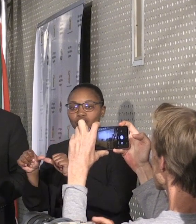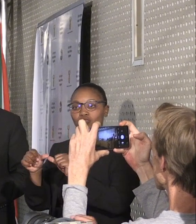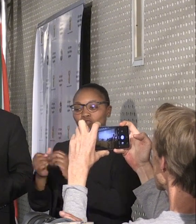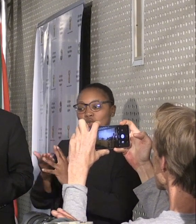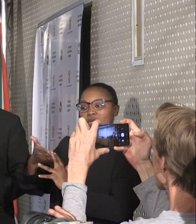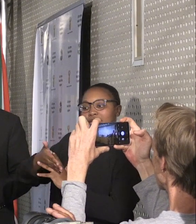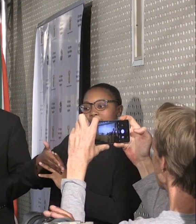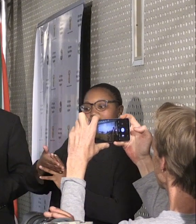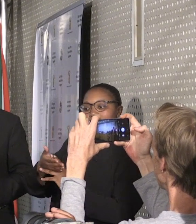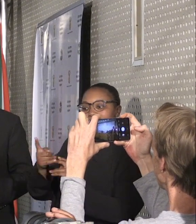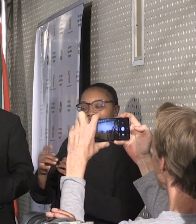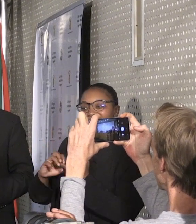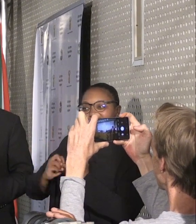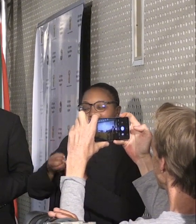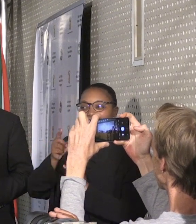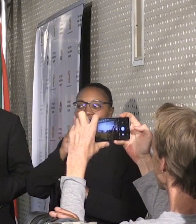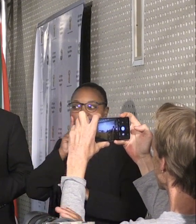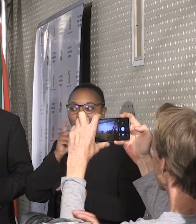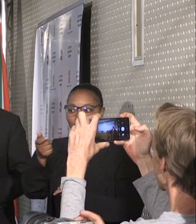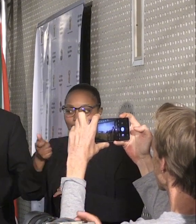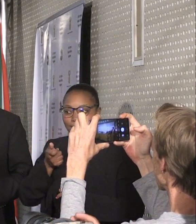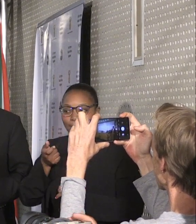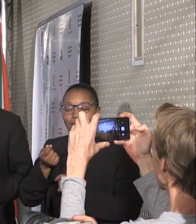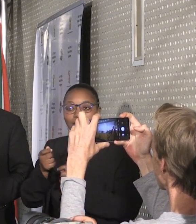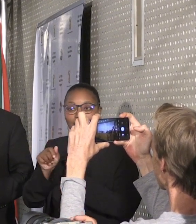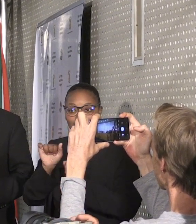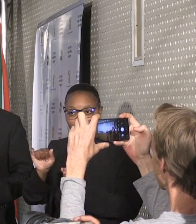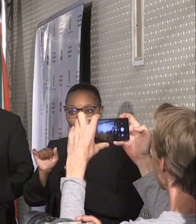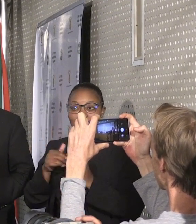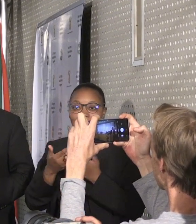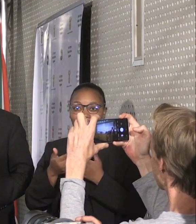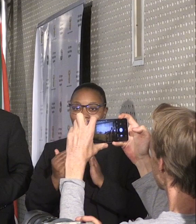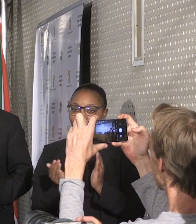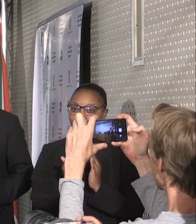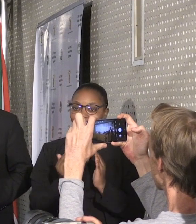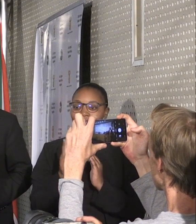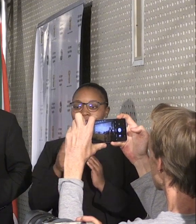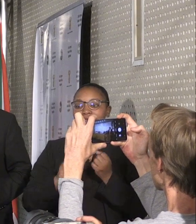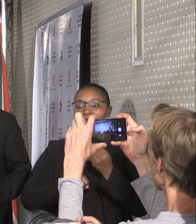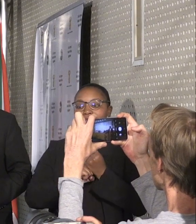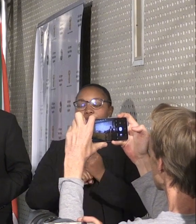support to contact the Postbank call center on